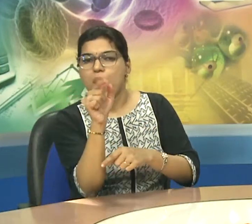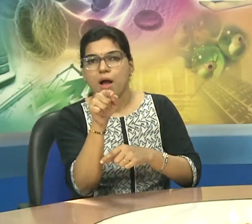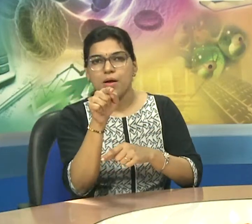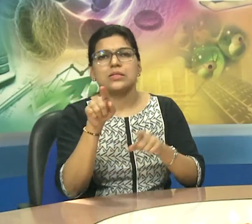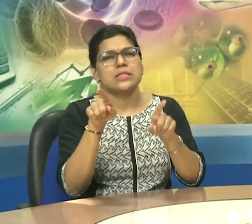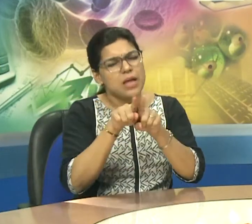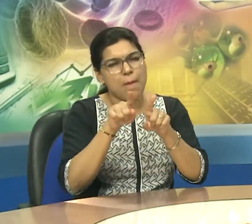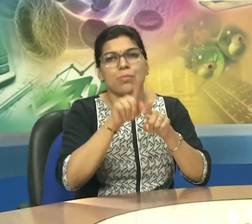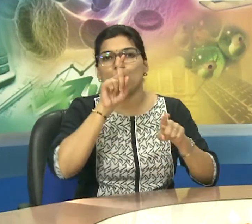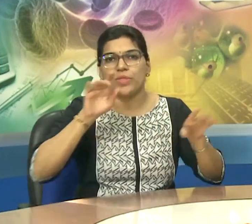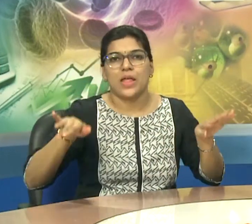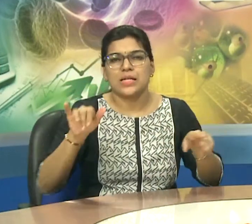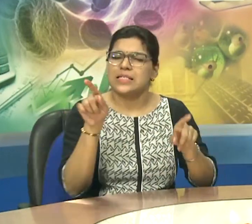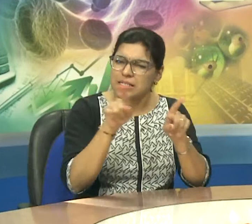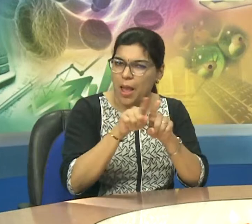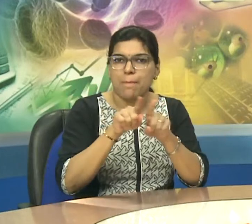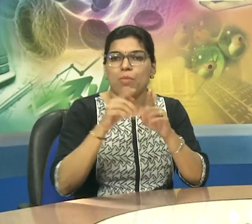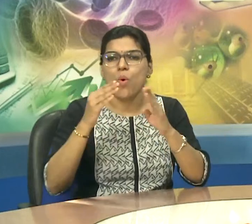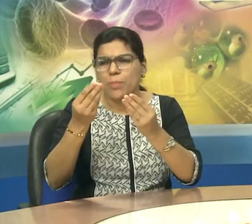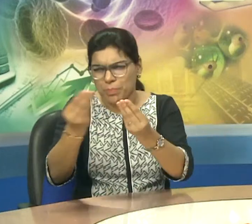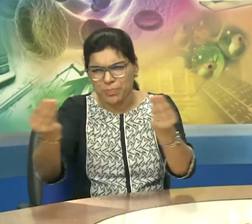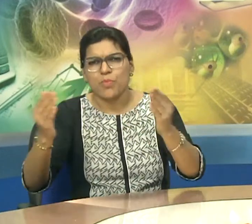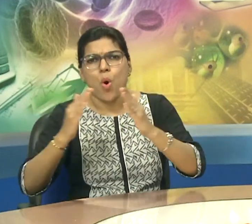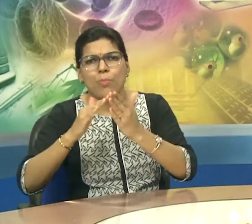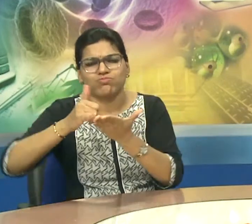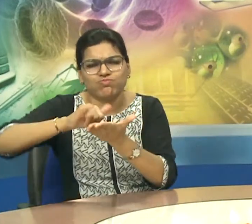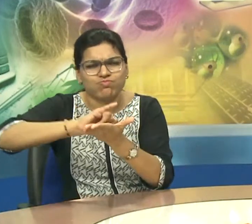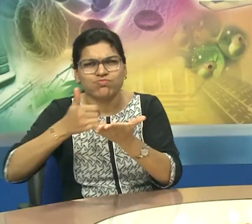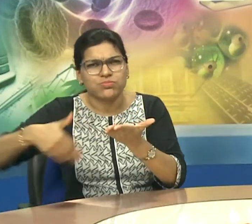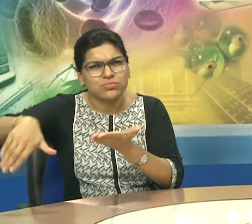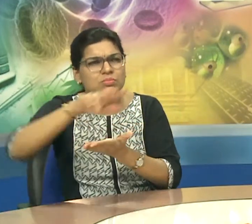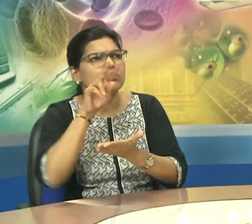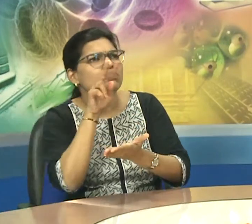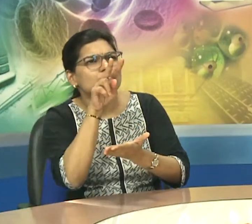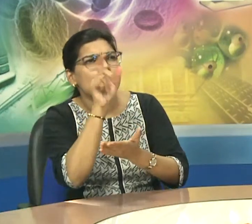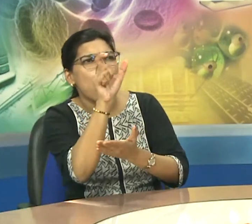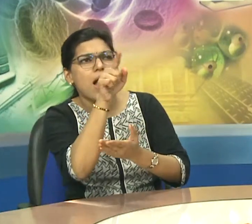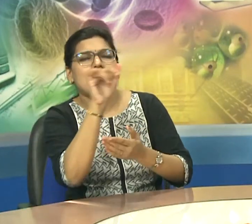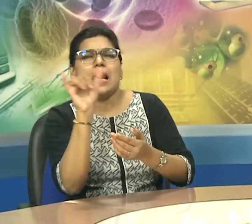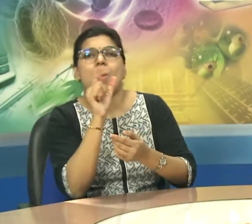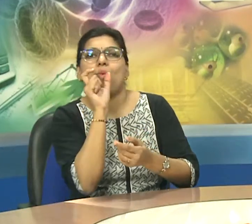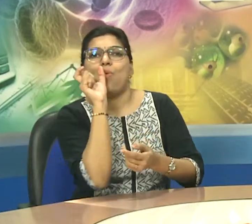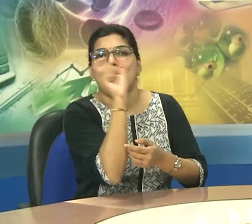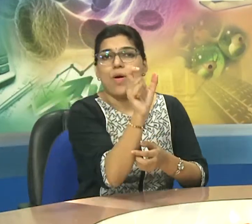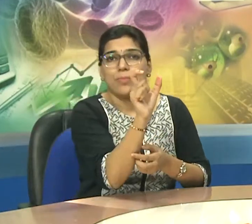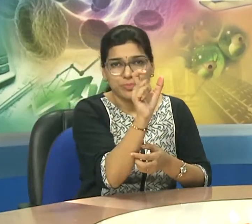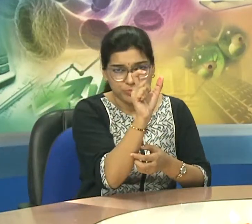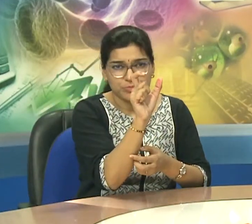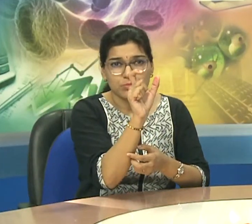rosy-ringed parakeet. In Hindi we call it tota.